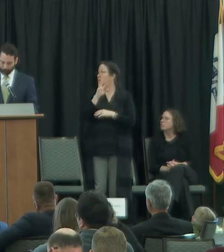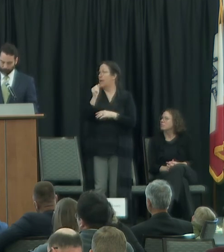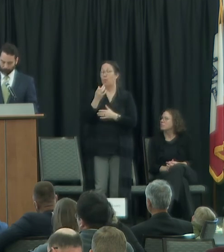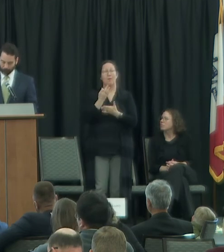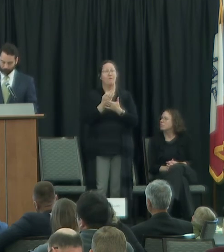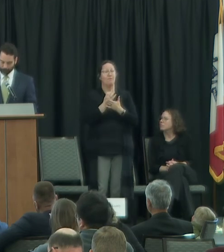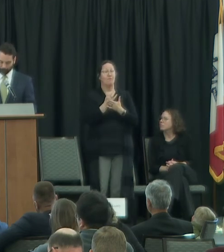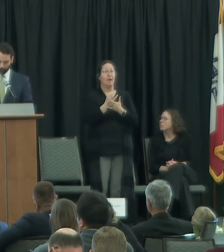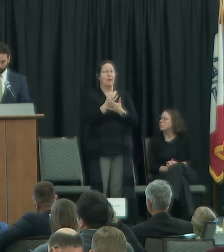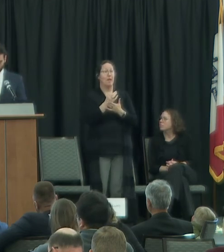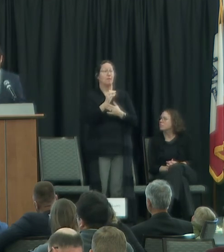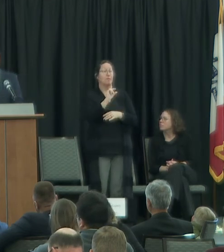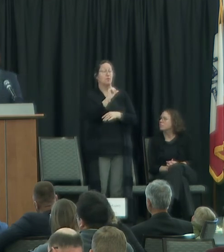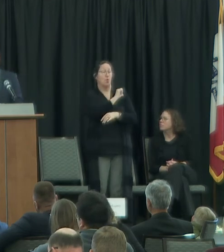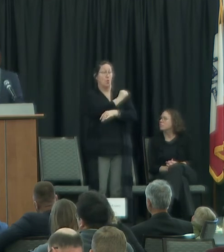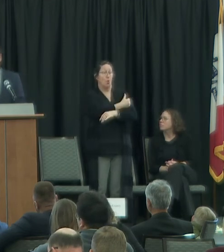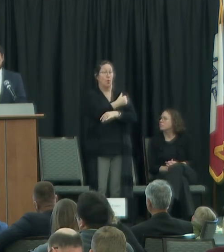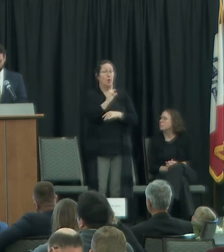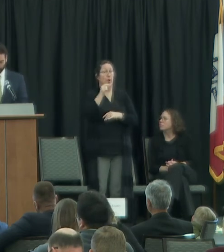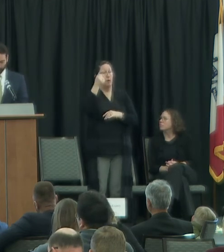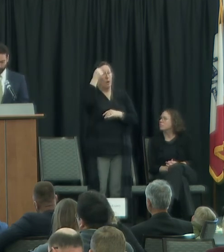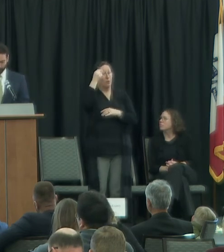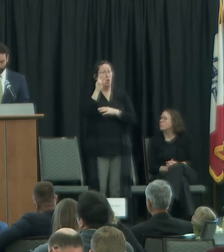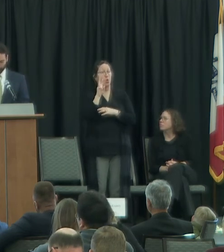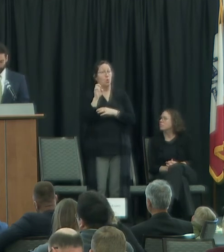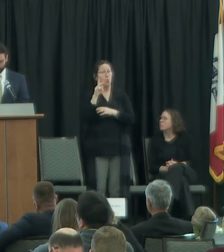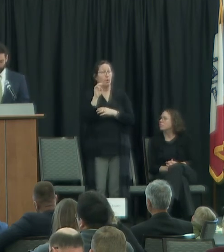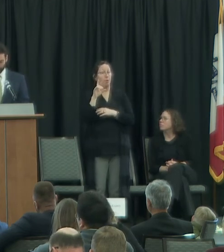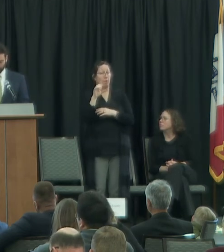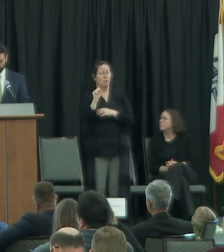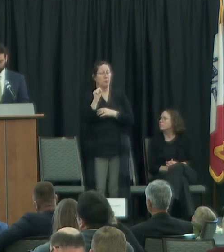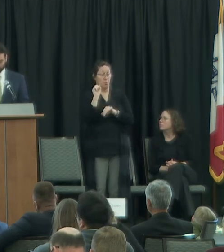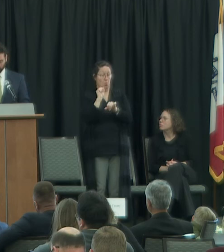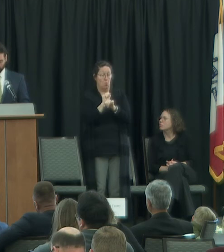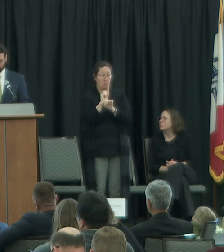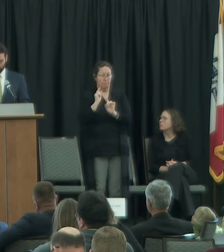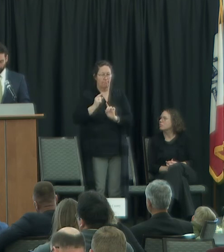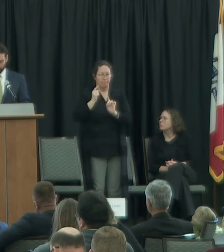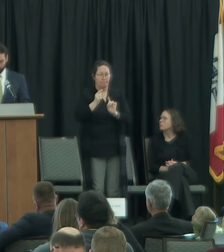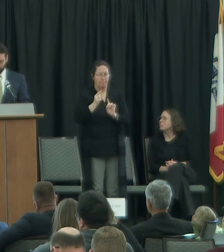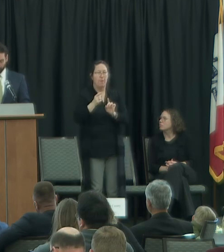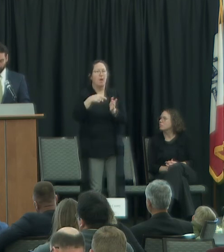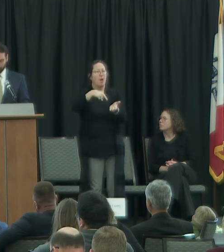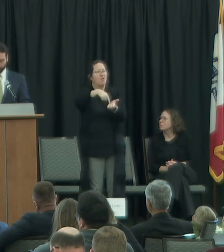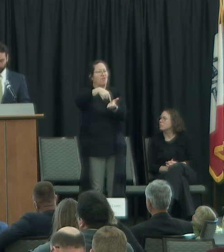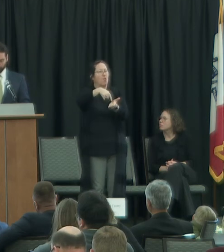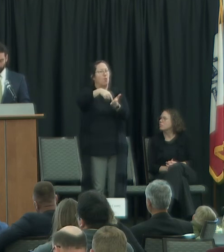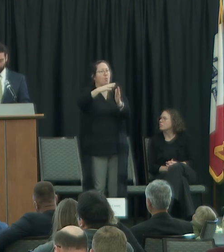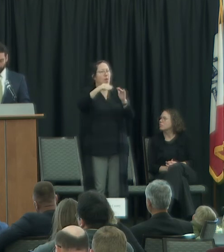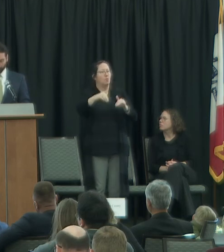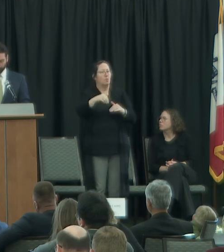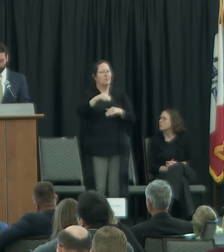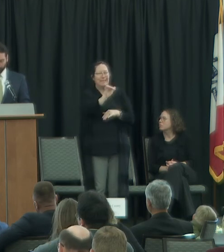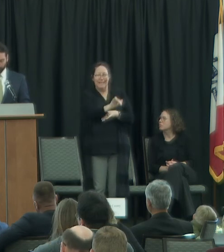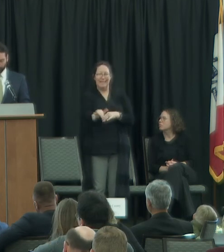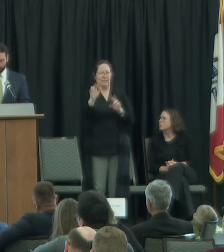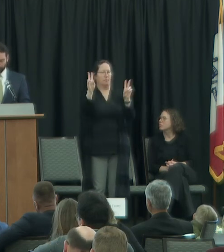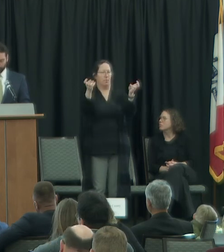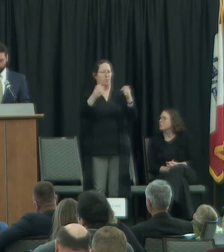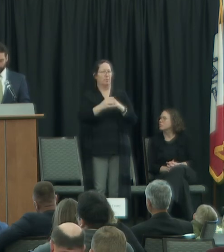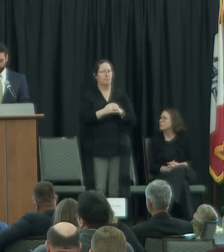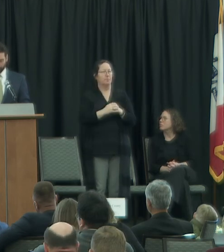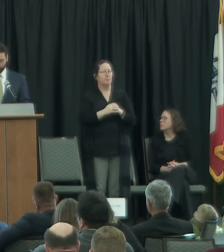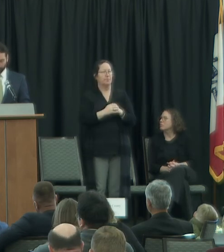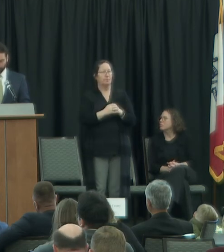Authority, Governor Reynolds, they've also worked towards the concept of just simply affordable housing on the same topic. And